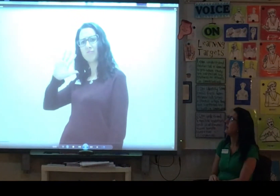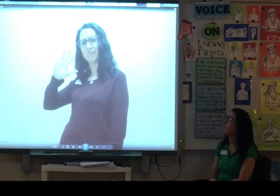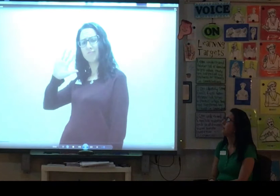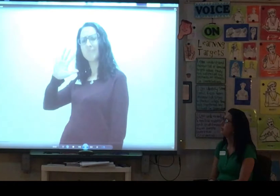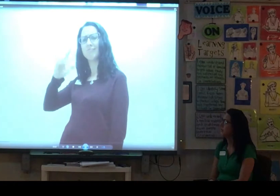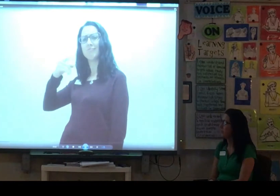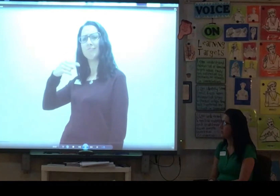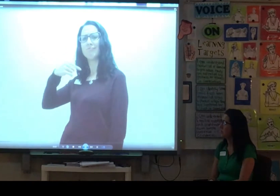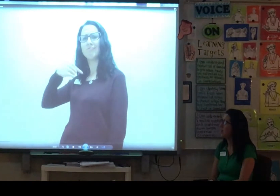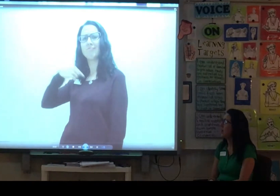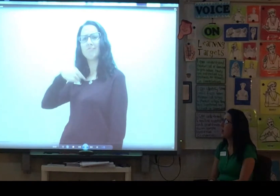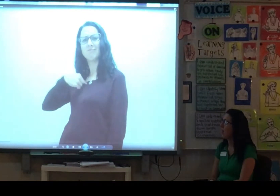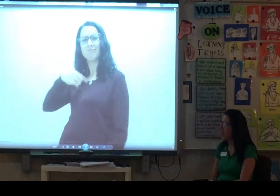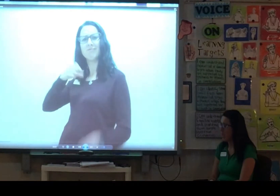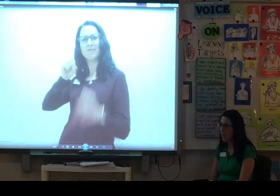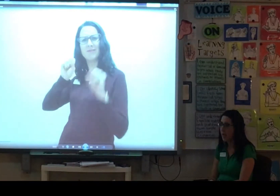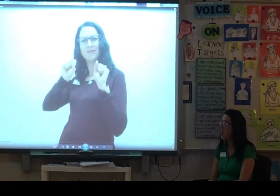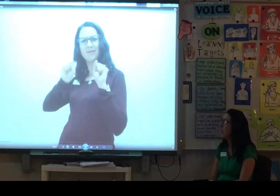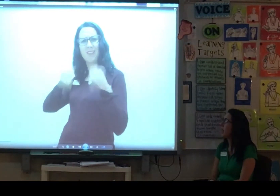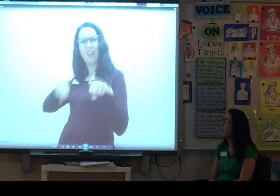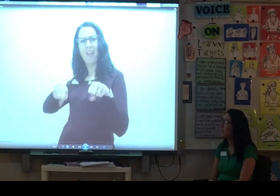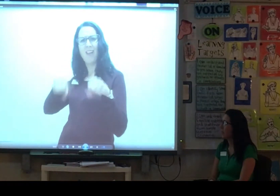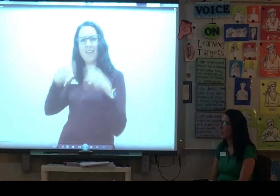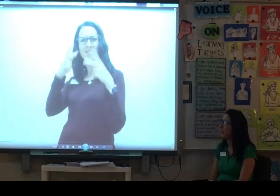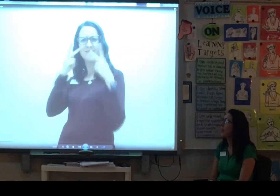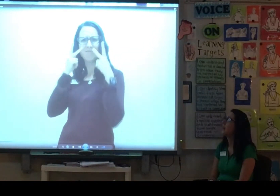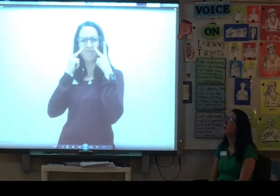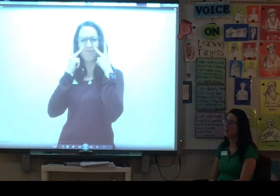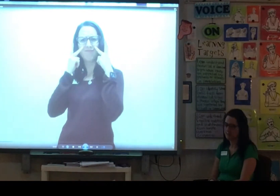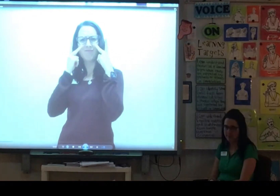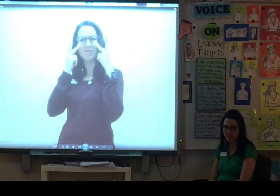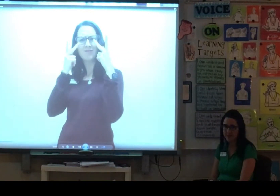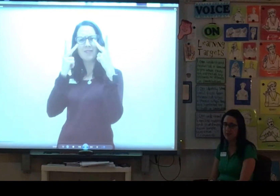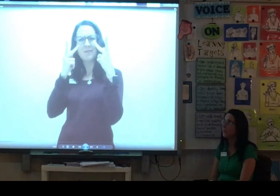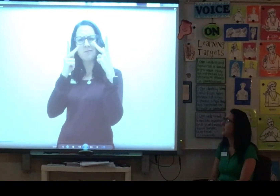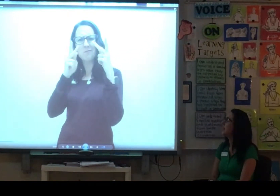Used to be and see.